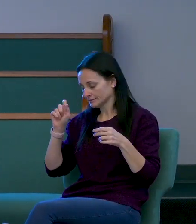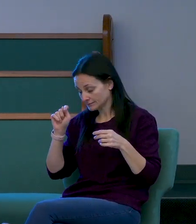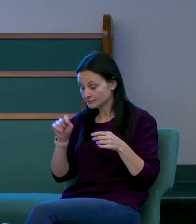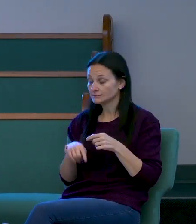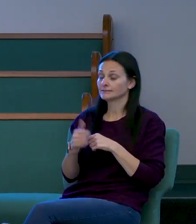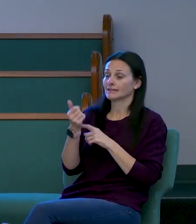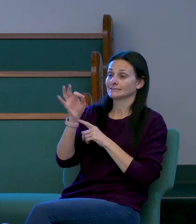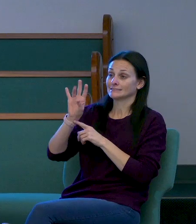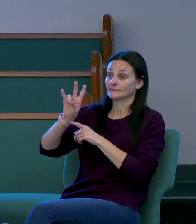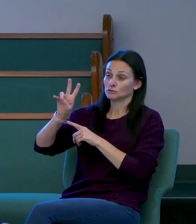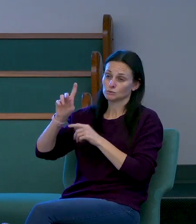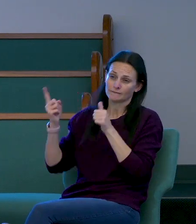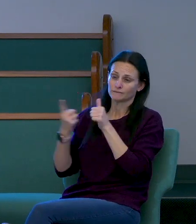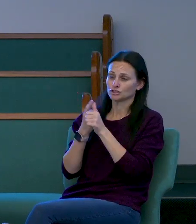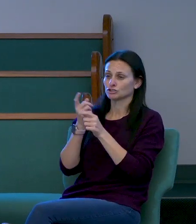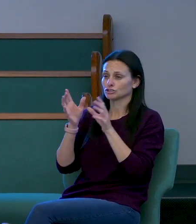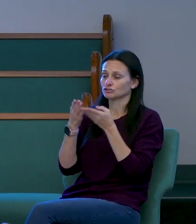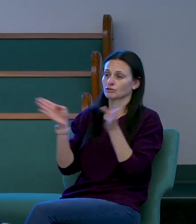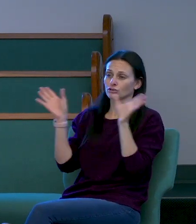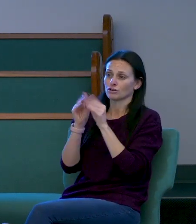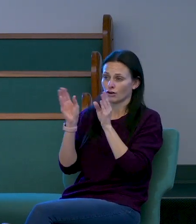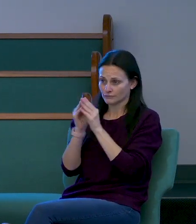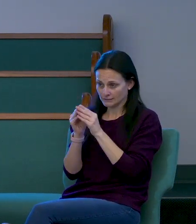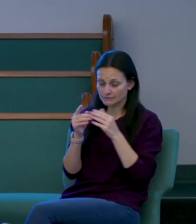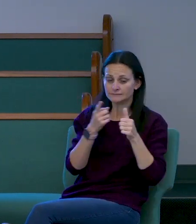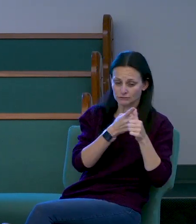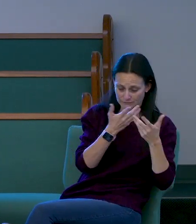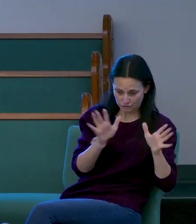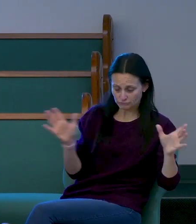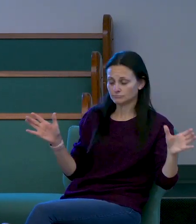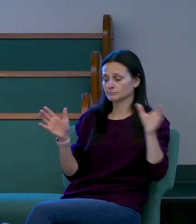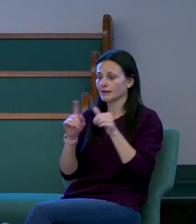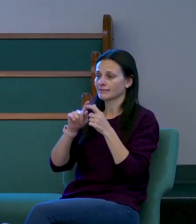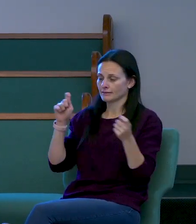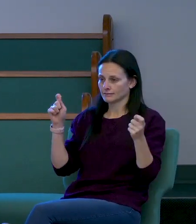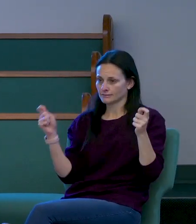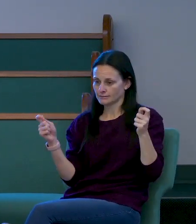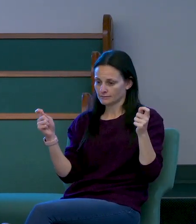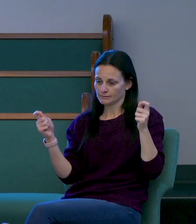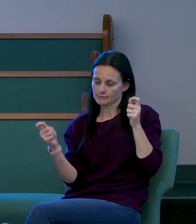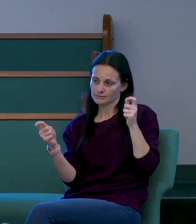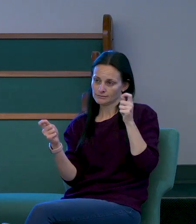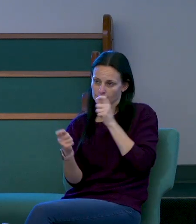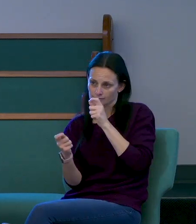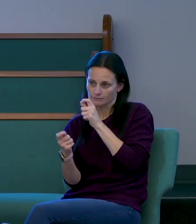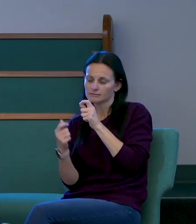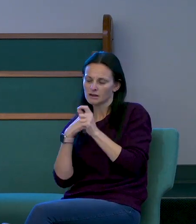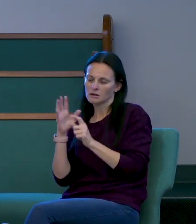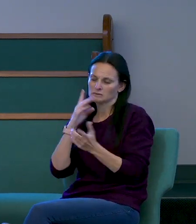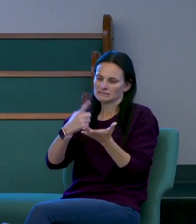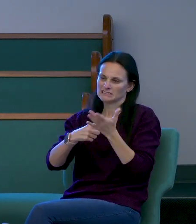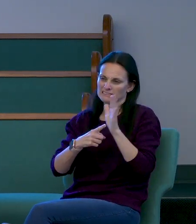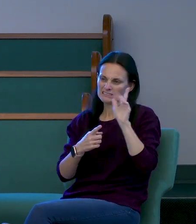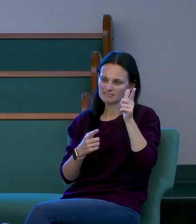was the first General Conference after that first one, and they adapted again, and I'll circle back to that in a